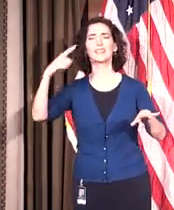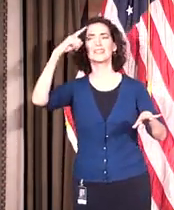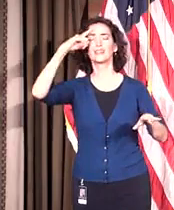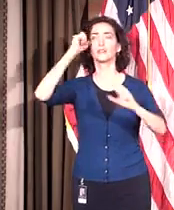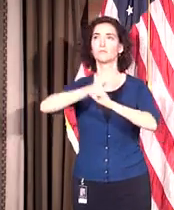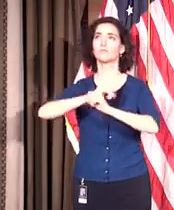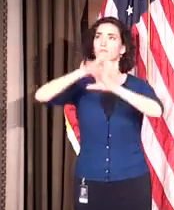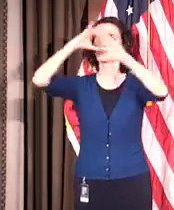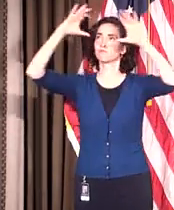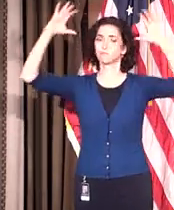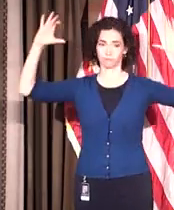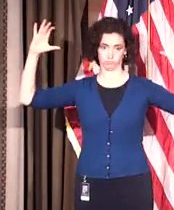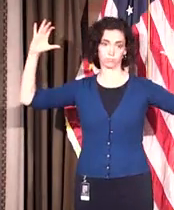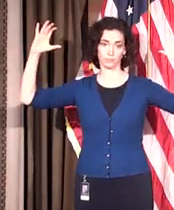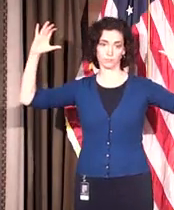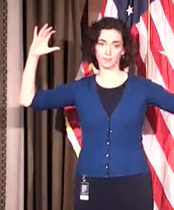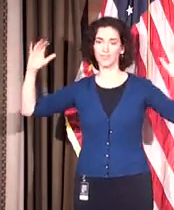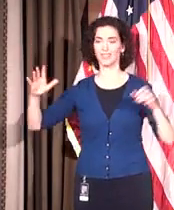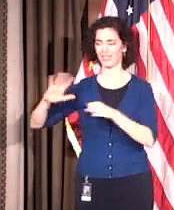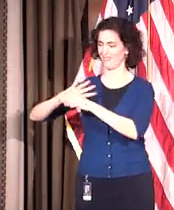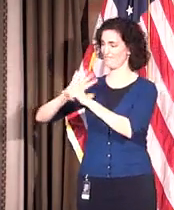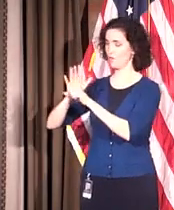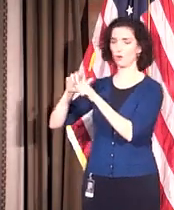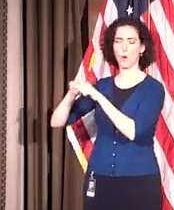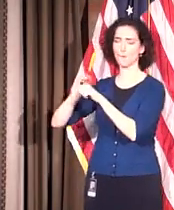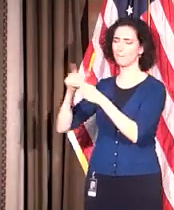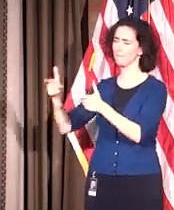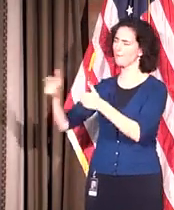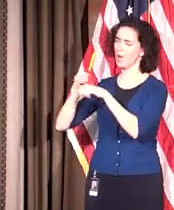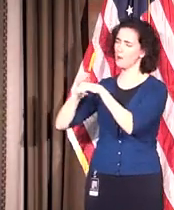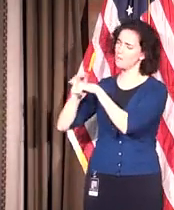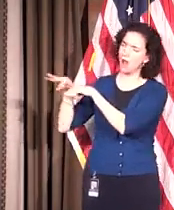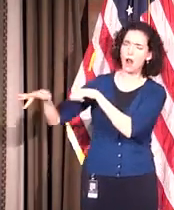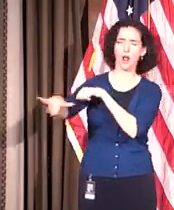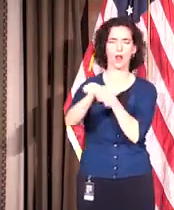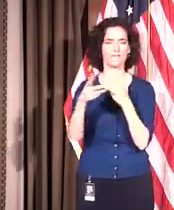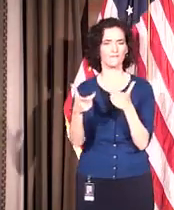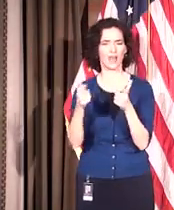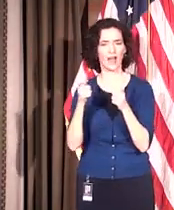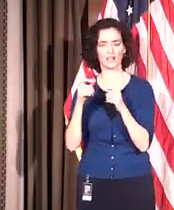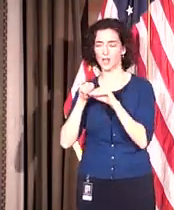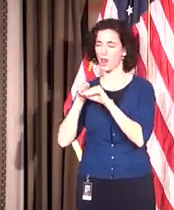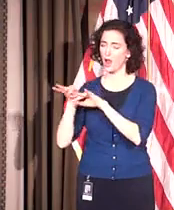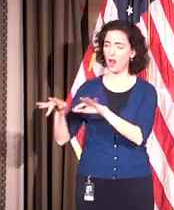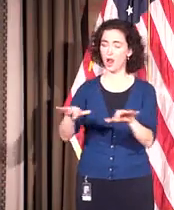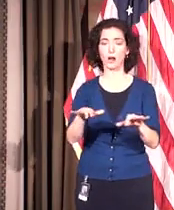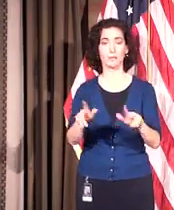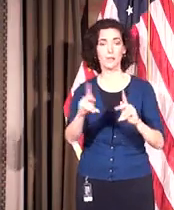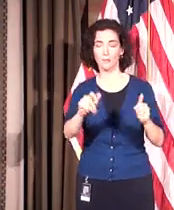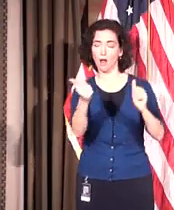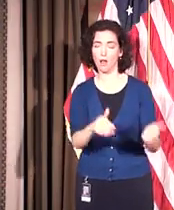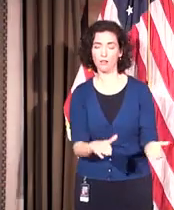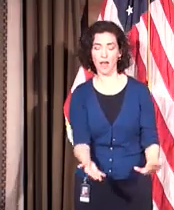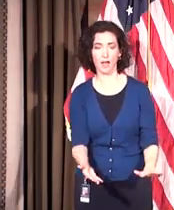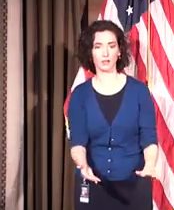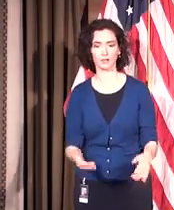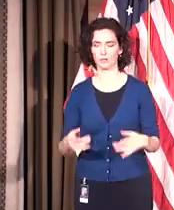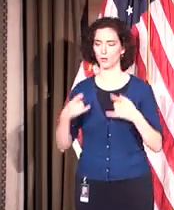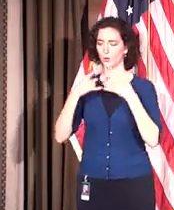how contagious this virus is, and how deadly this disease is, it's not asking too